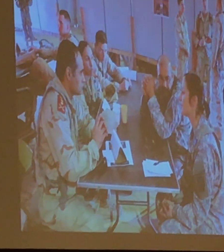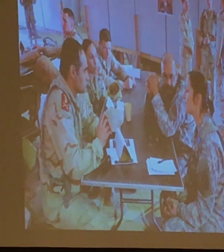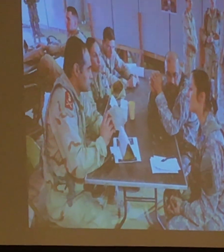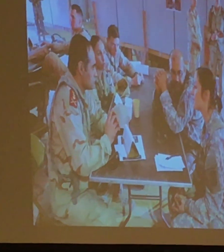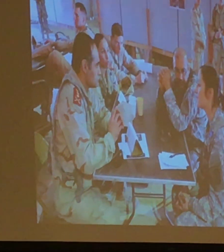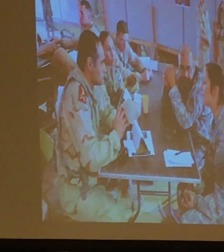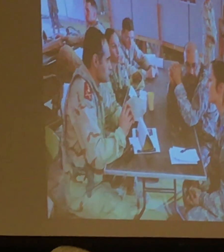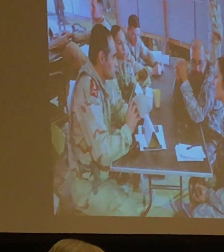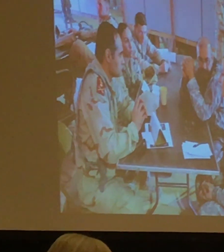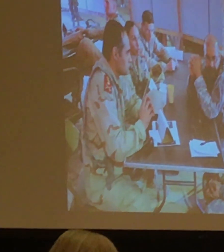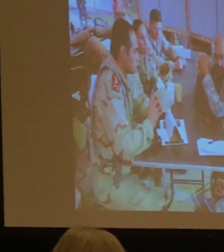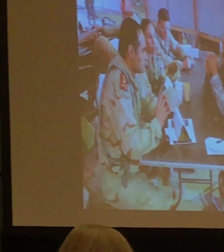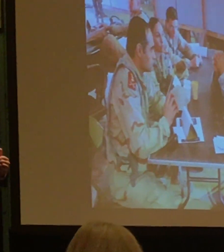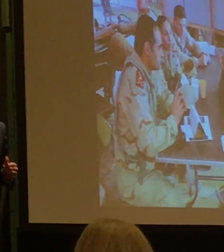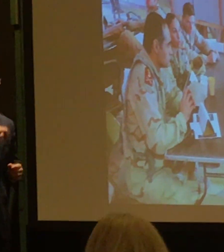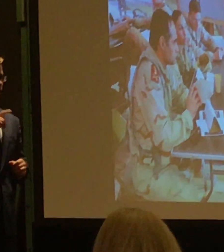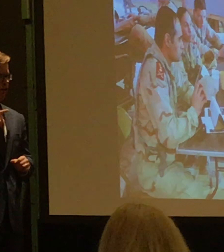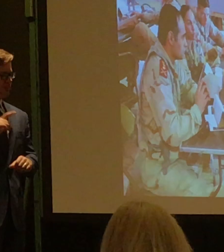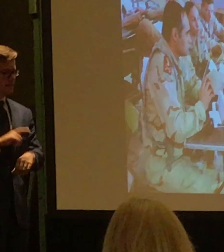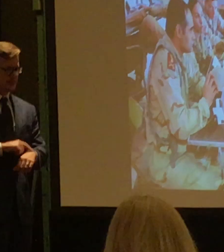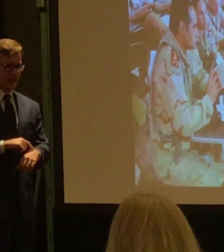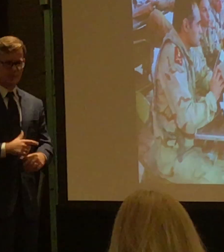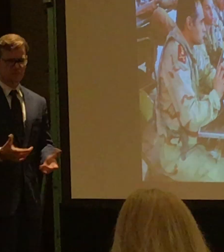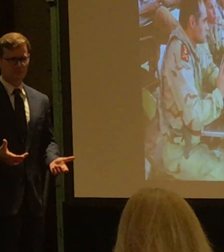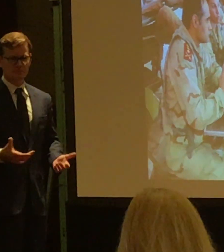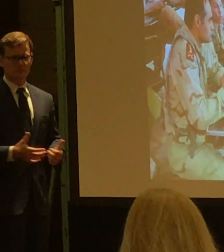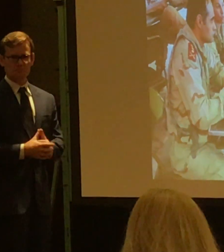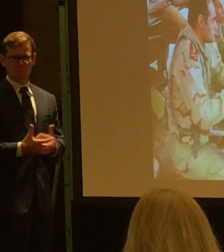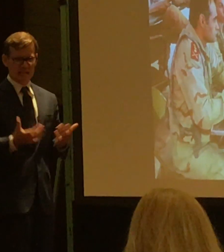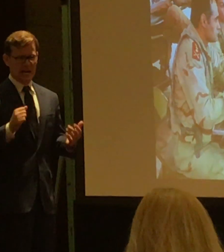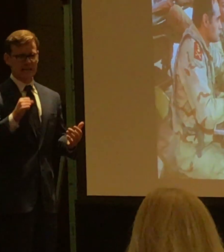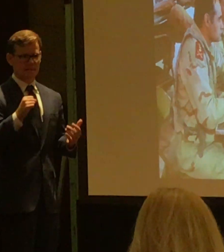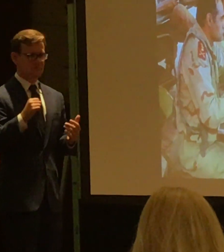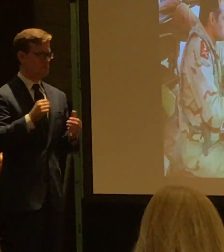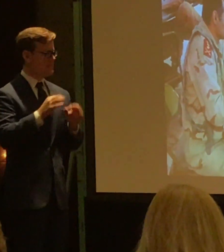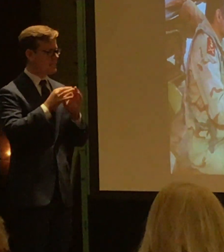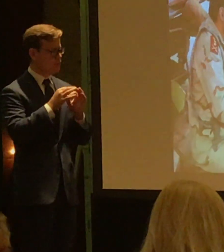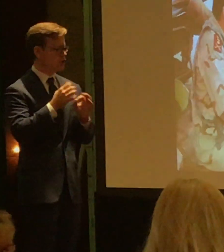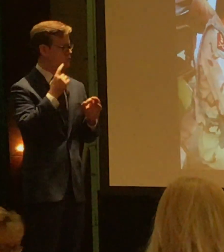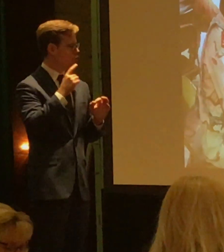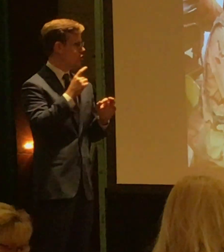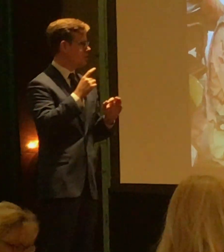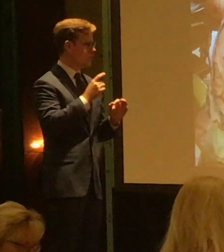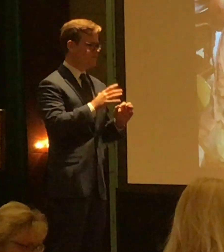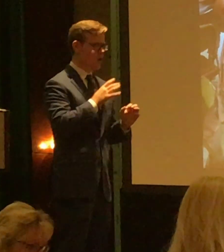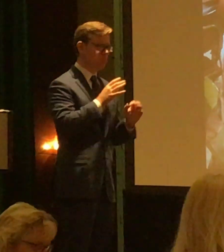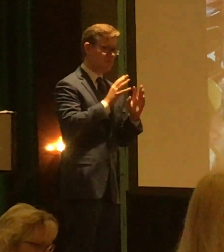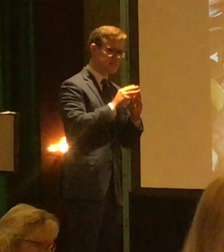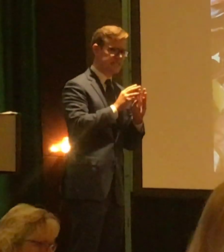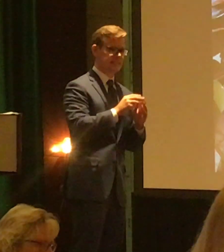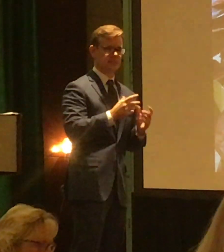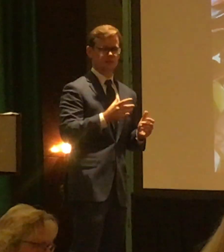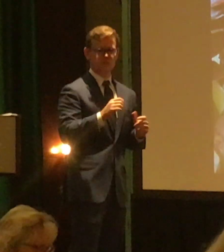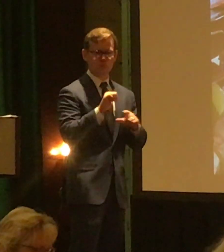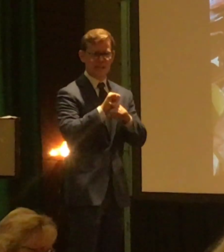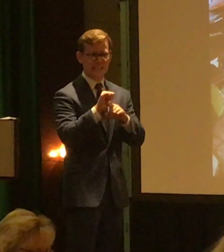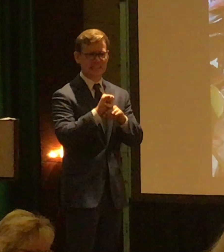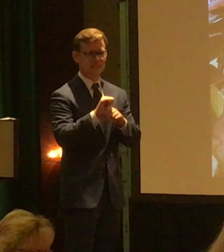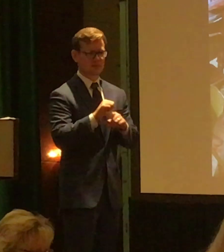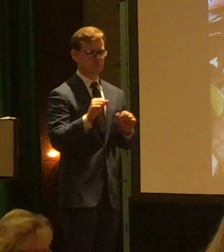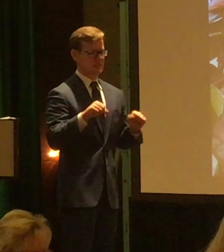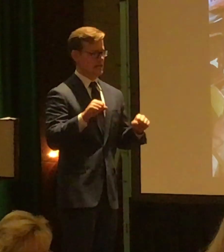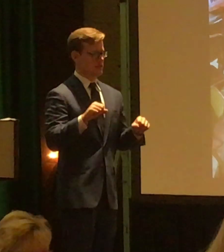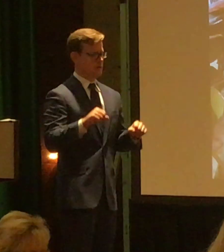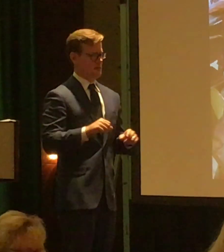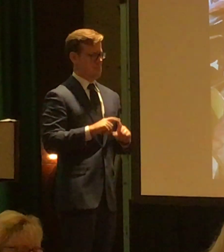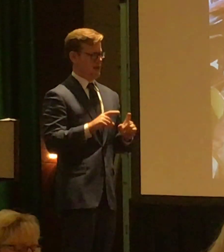Obviously, I don't need to tell you that we don't need interpreters with us all the time. We may need interpreters for our